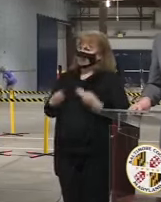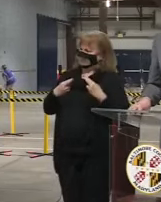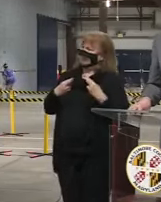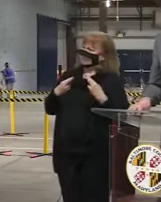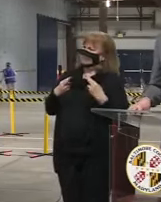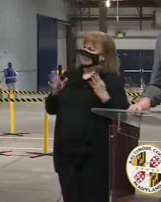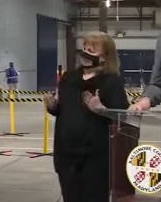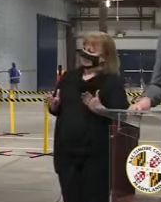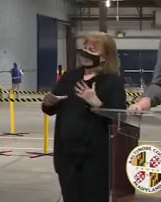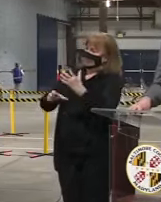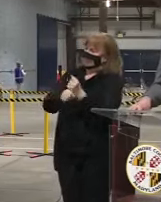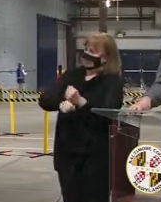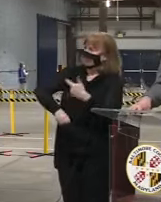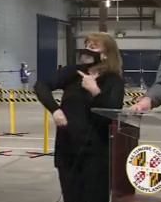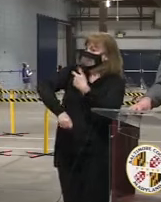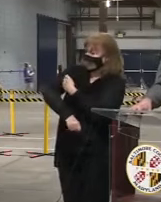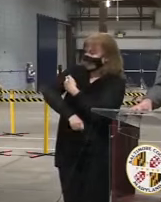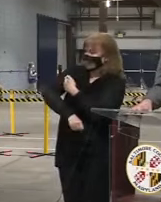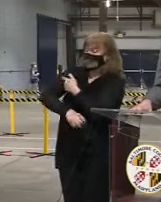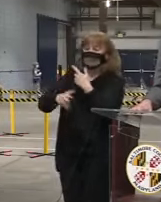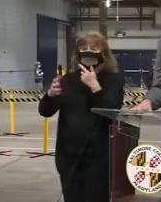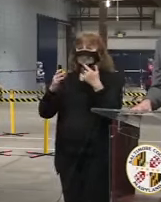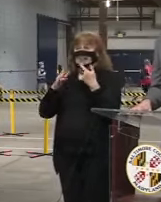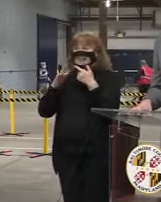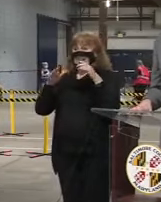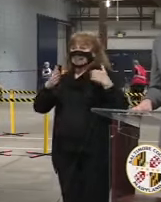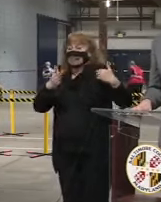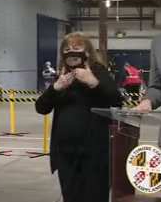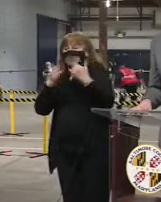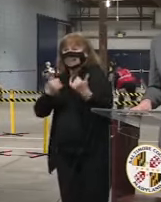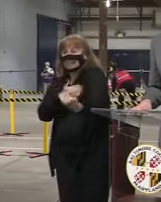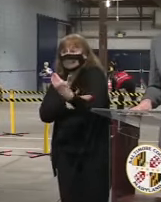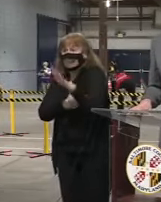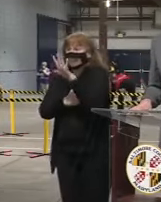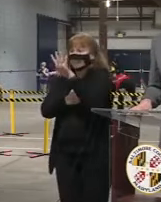received vaccines. As of this morning,